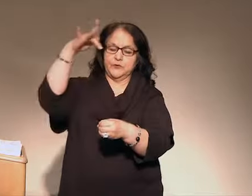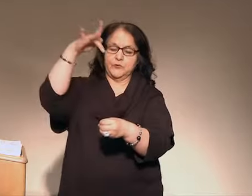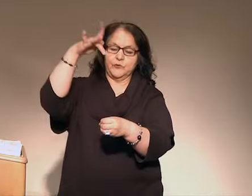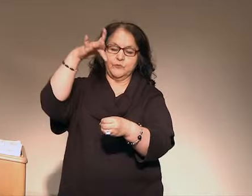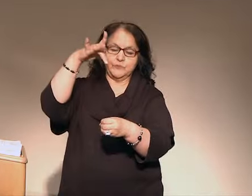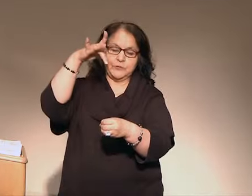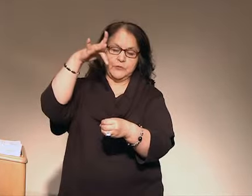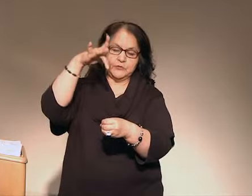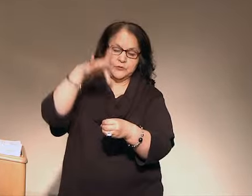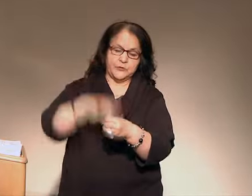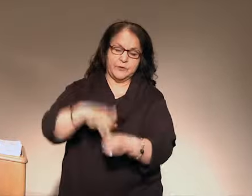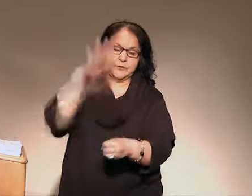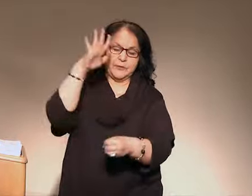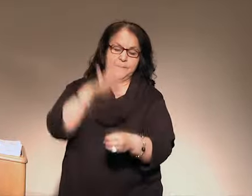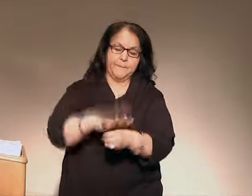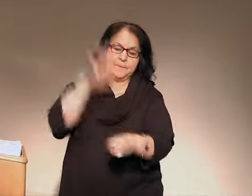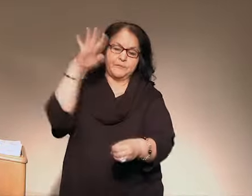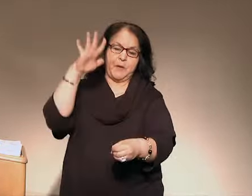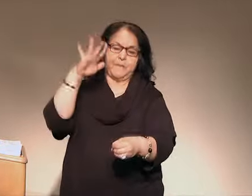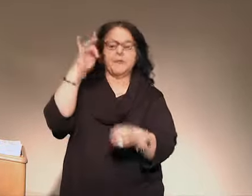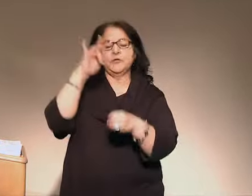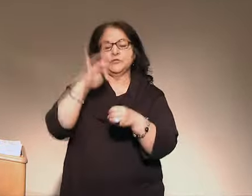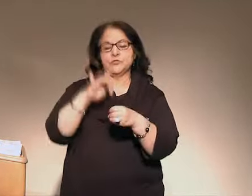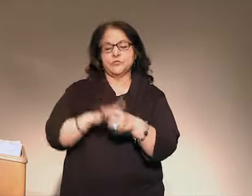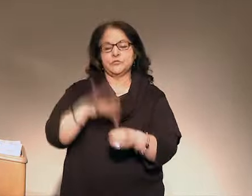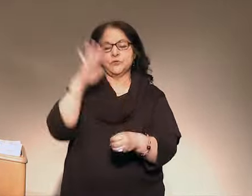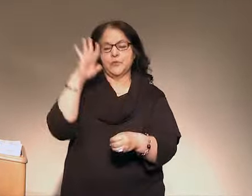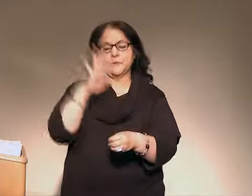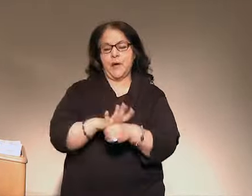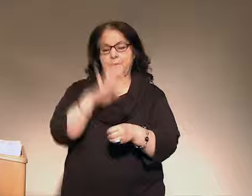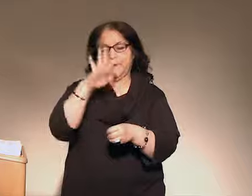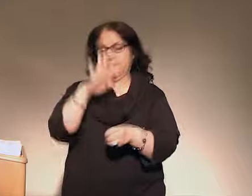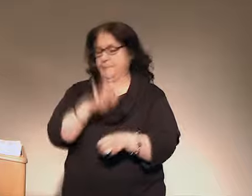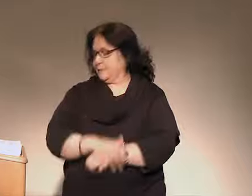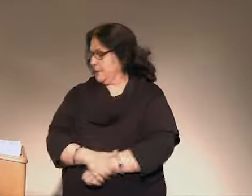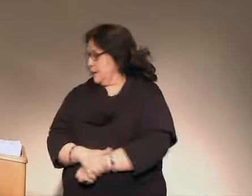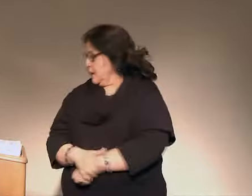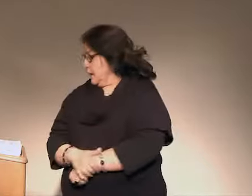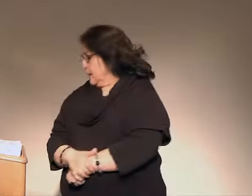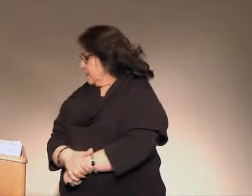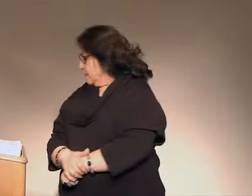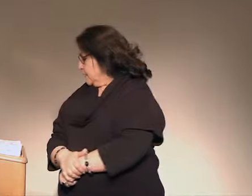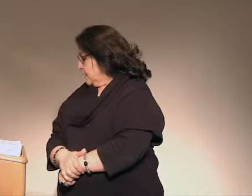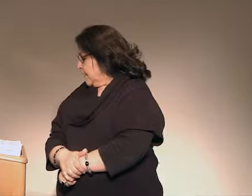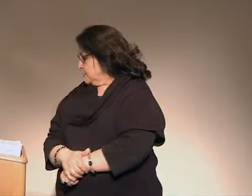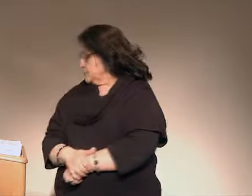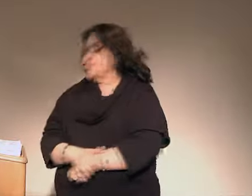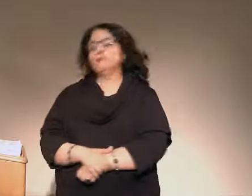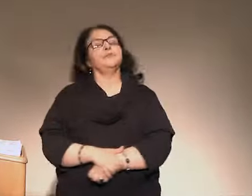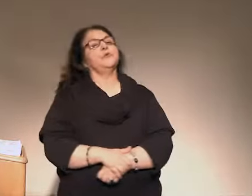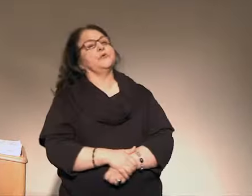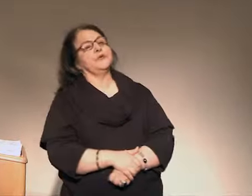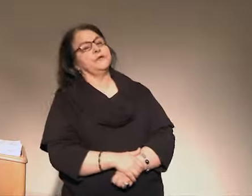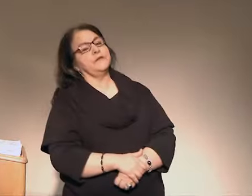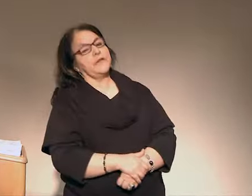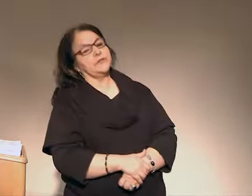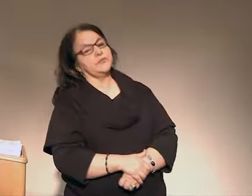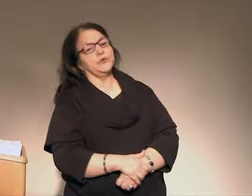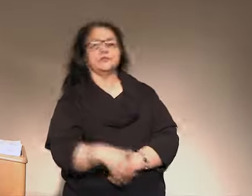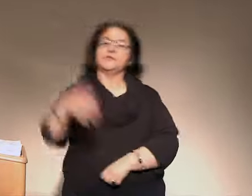you enter it there, and that's pop. So it's soda, pop. And on the last row again, the last word is